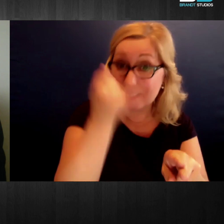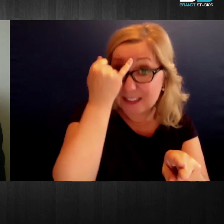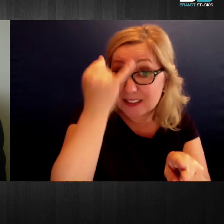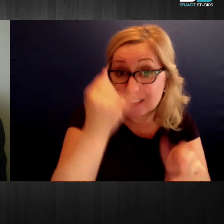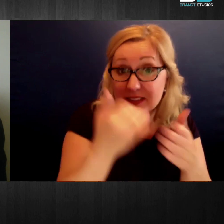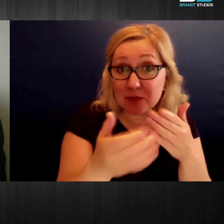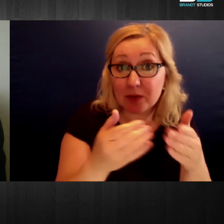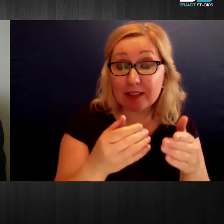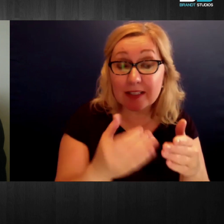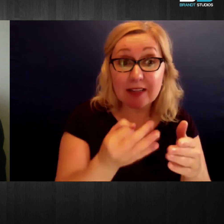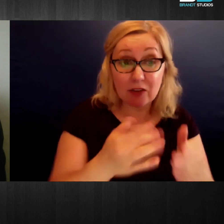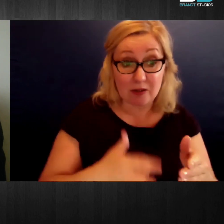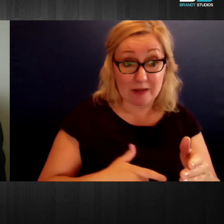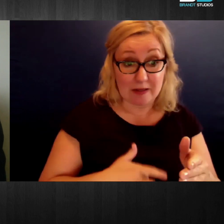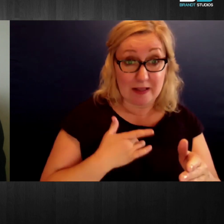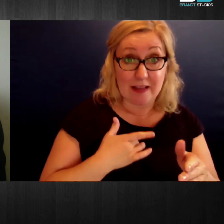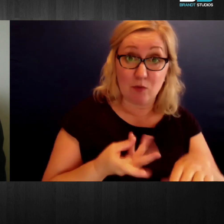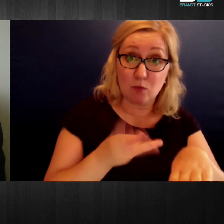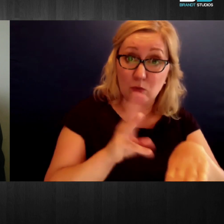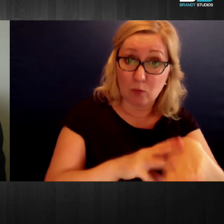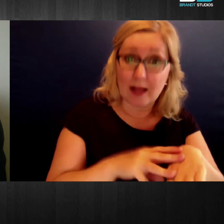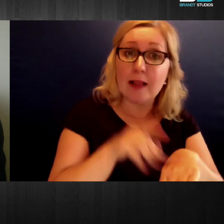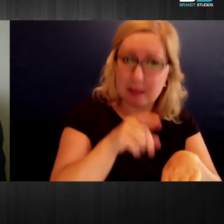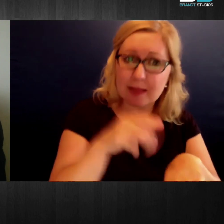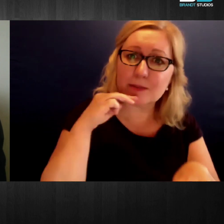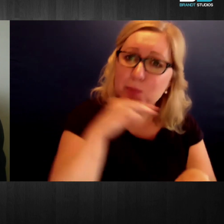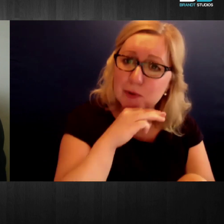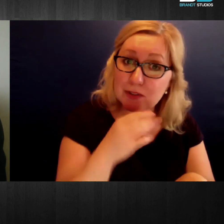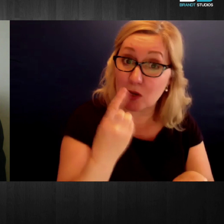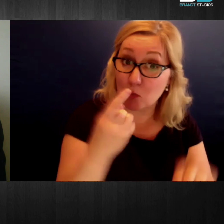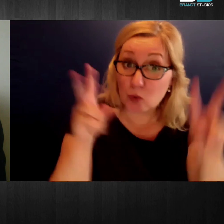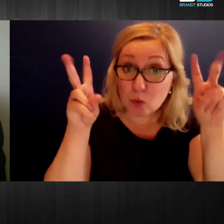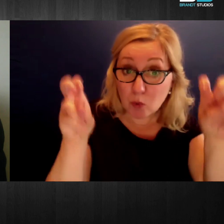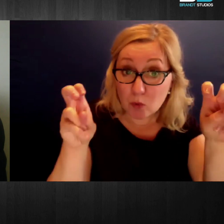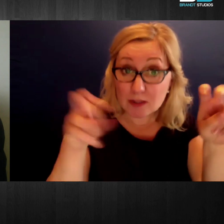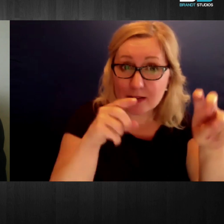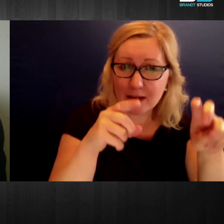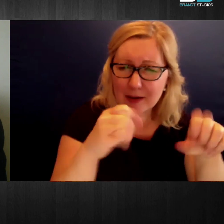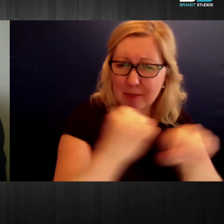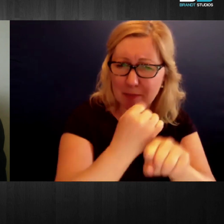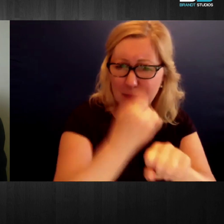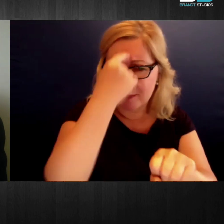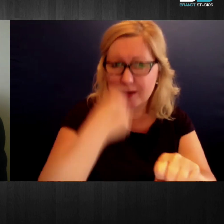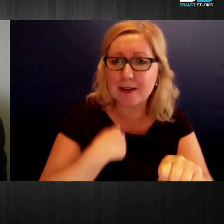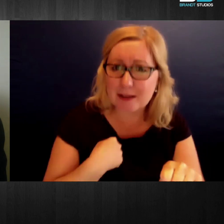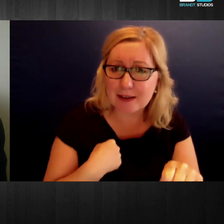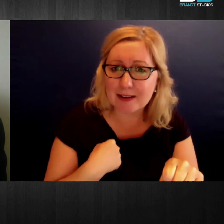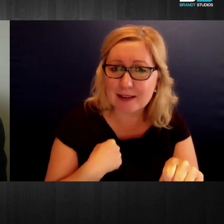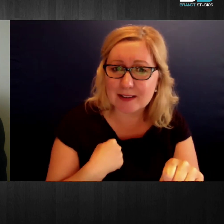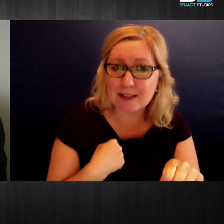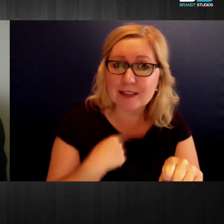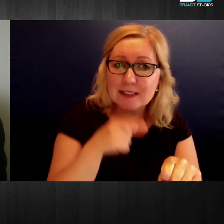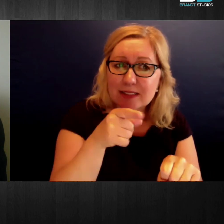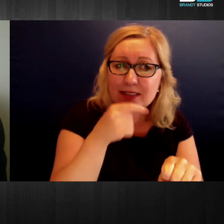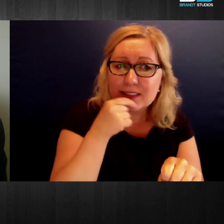quote of his from mine that always resonates with me was where he said within the book, "Our battered suitcase is on the